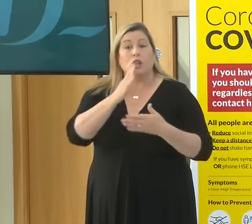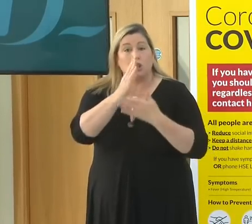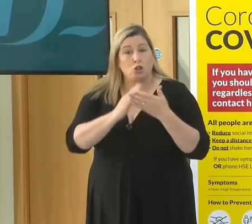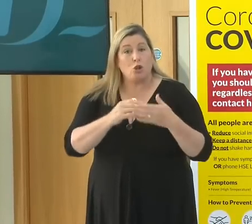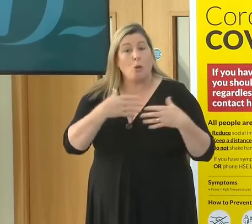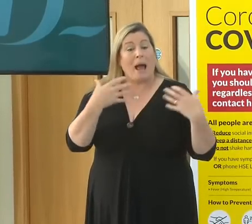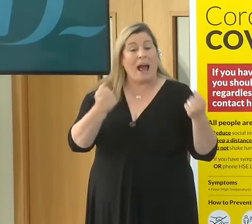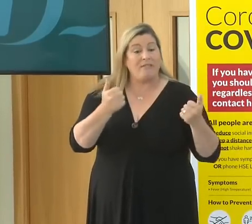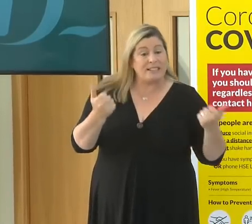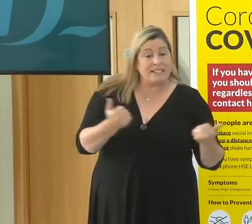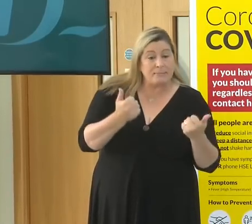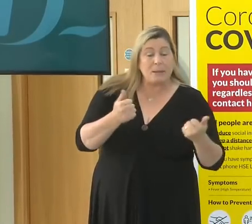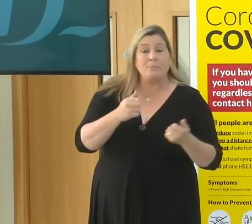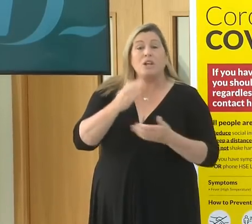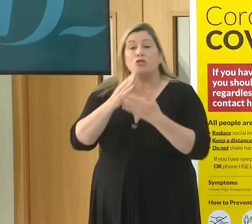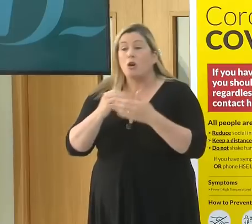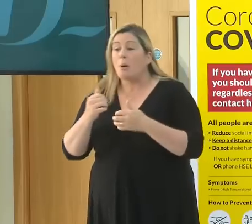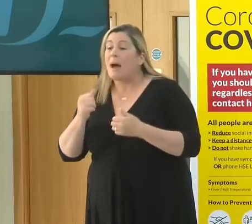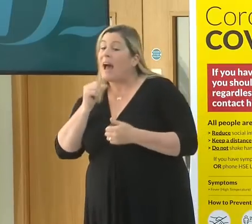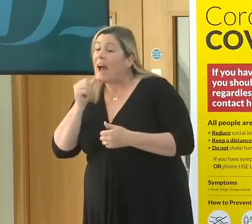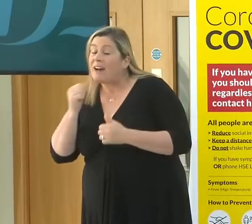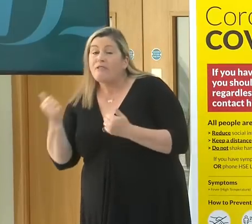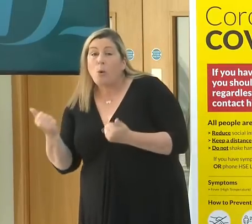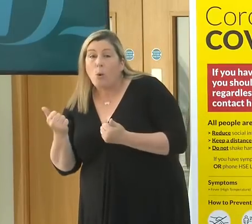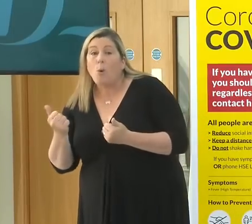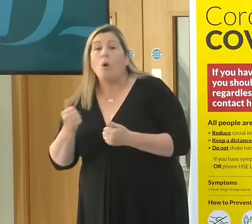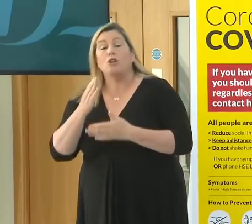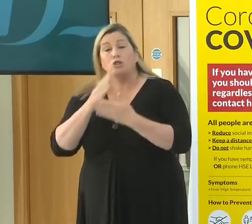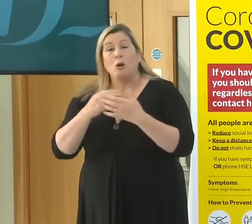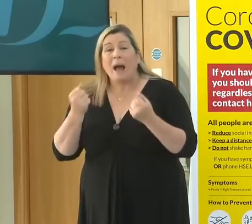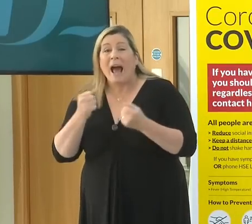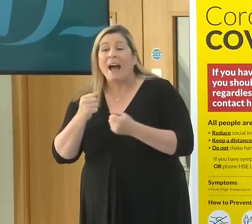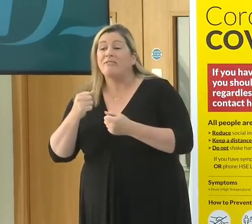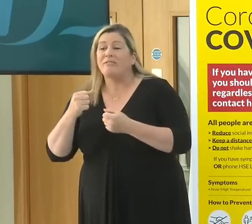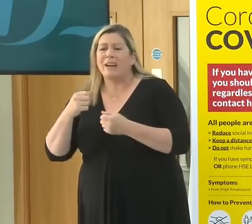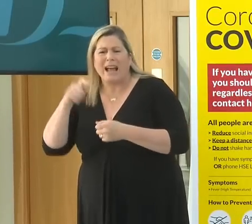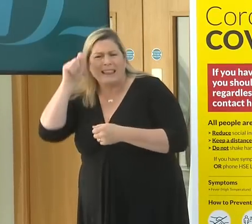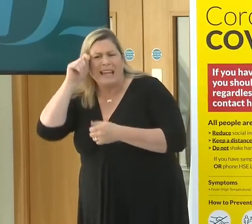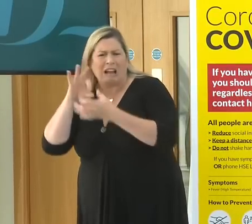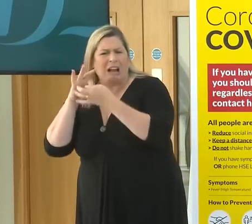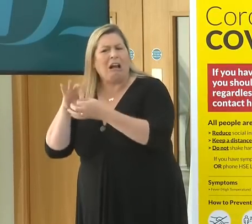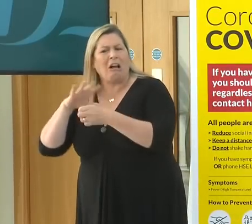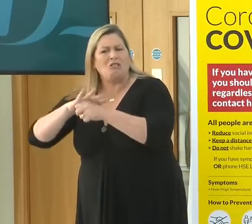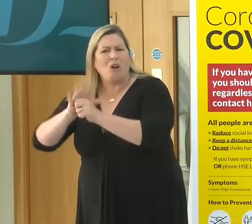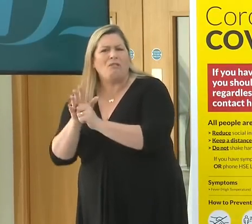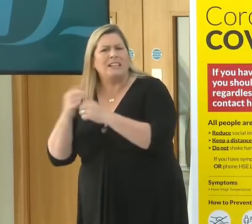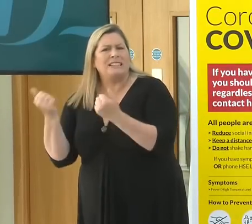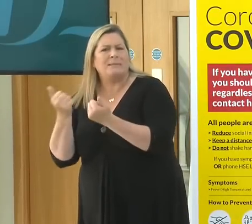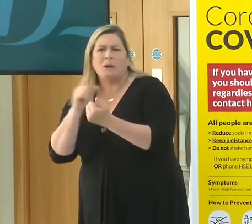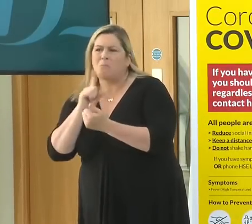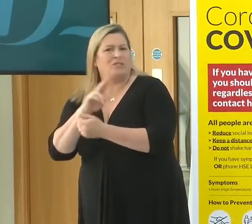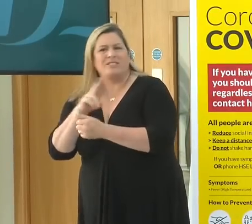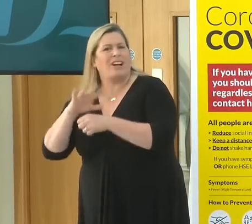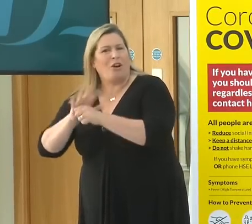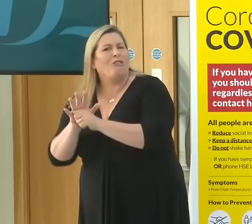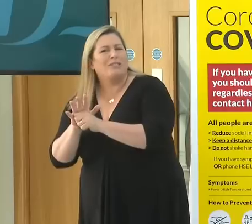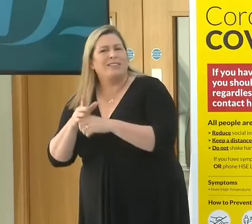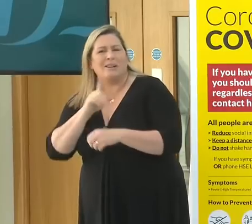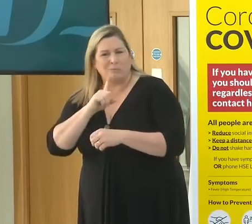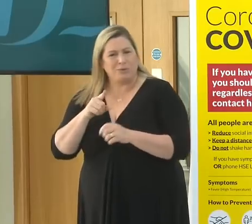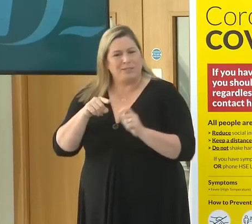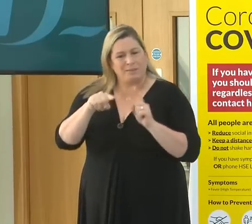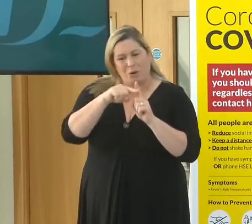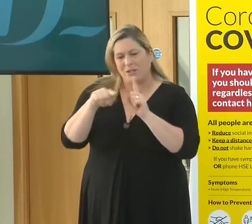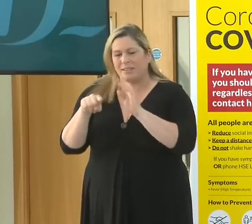asymptomatic, you might think, I haven't got the virus, even though I'm a contact, but we're seeing a significant percentage do have the